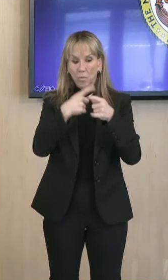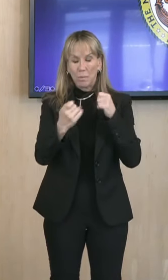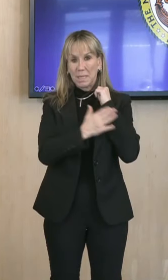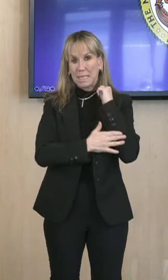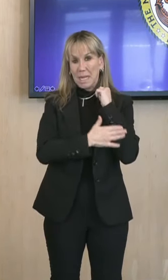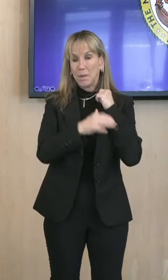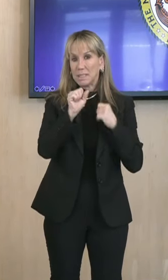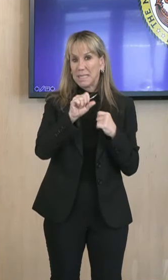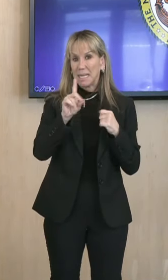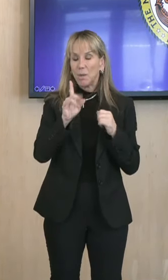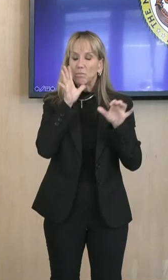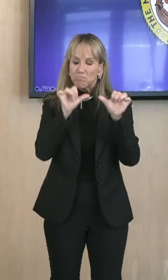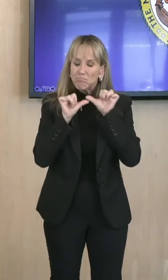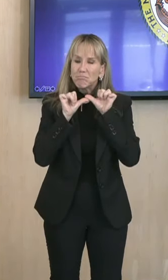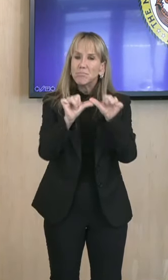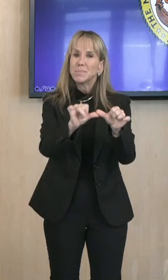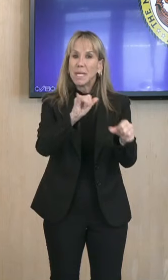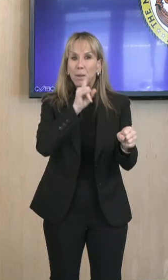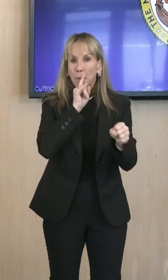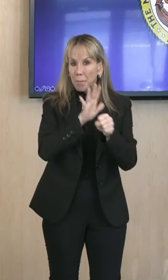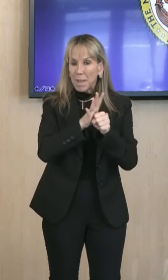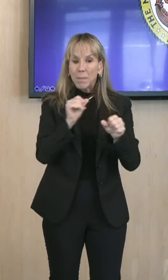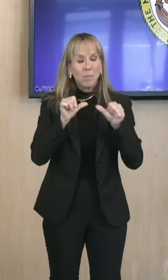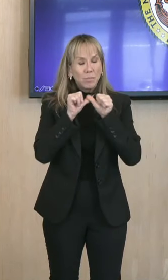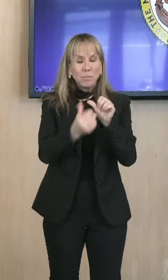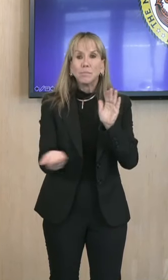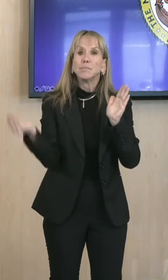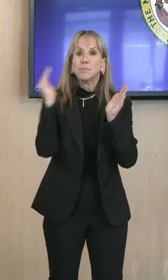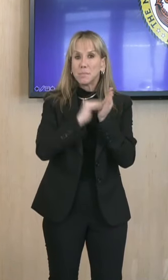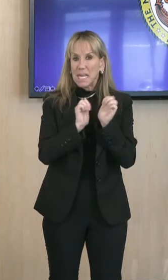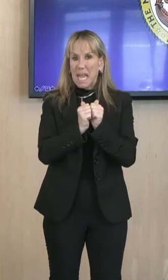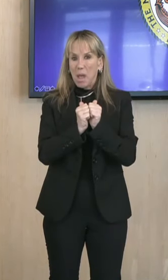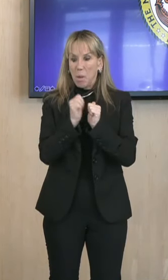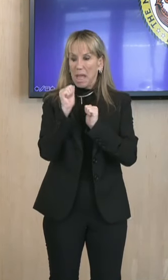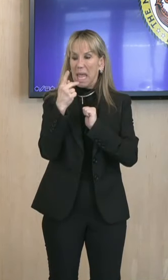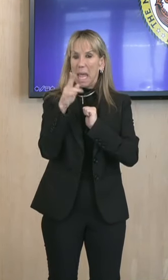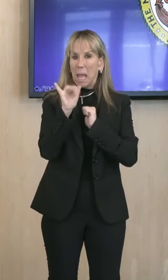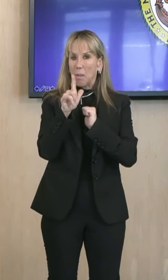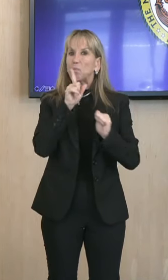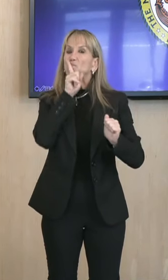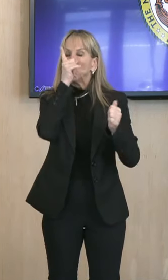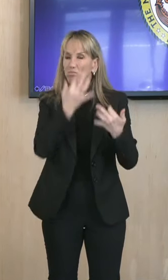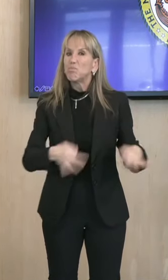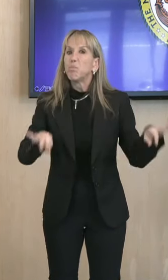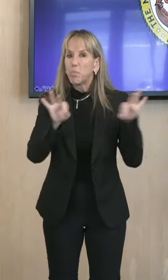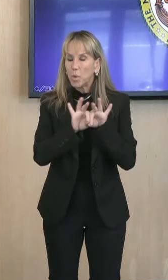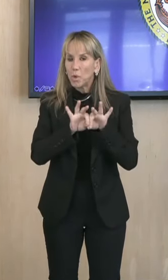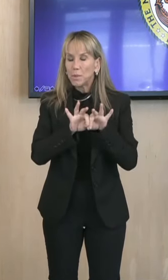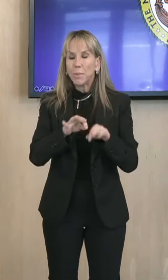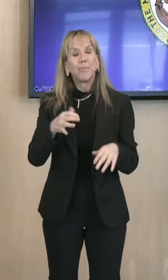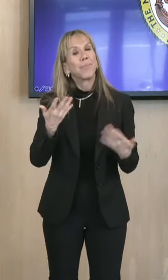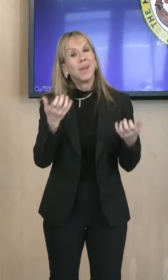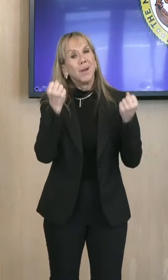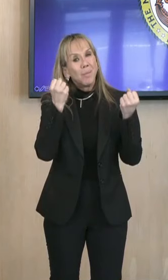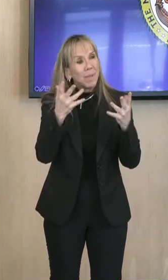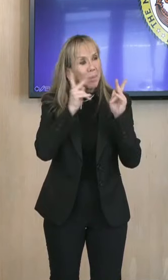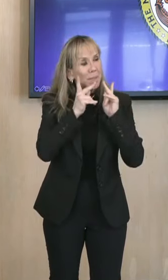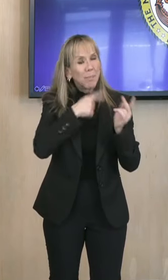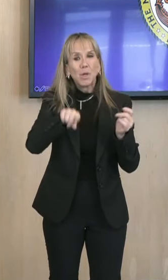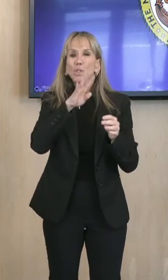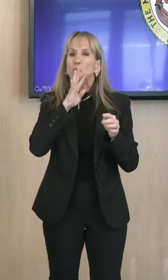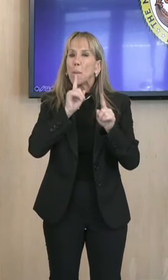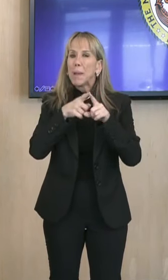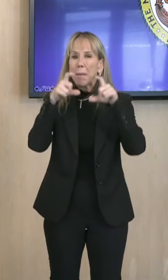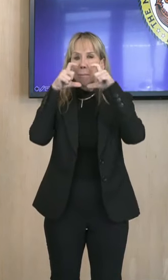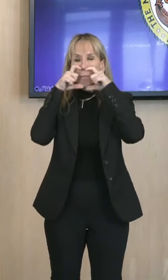continue our commitment and to really reinforce this theme of the importance of the month of April. There's been a lot of discussion around masking. We saw